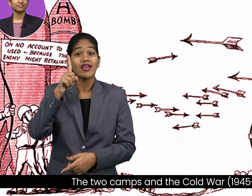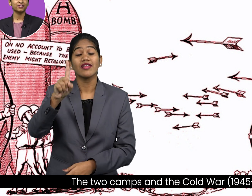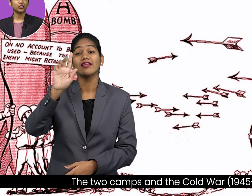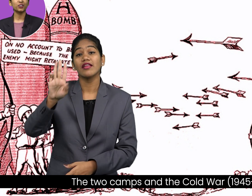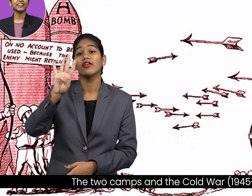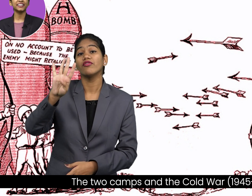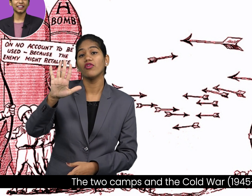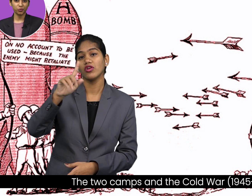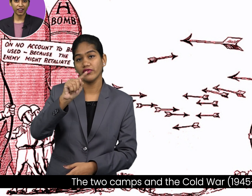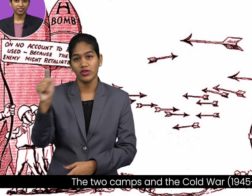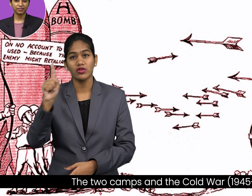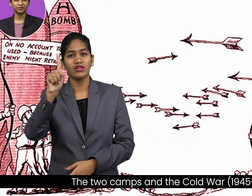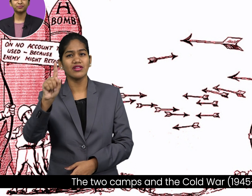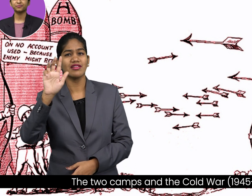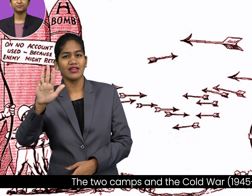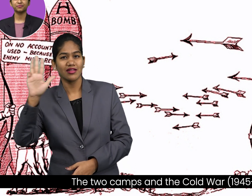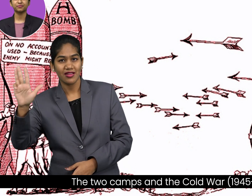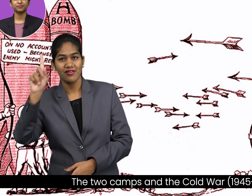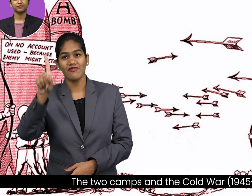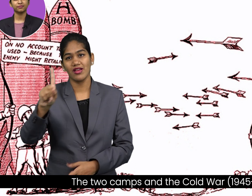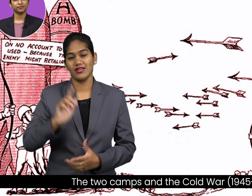1945 to 1991.